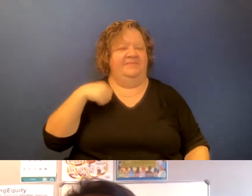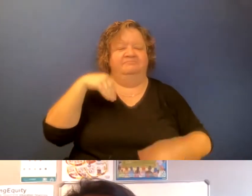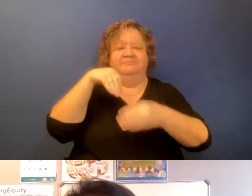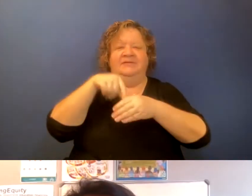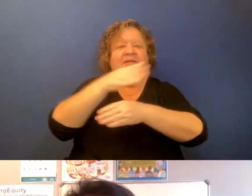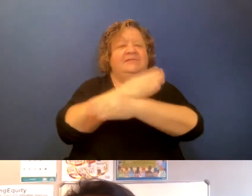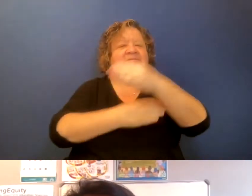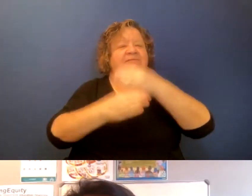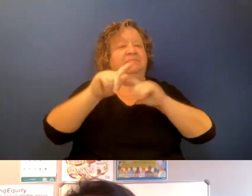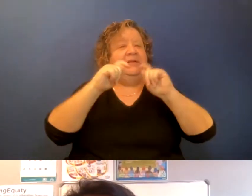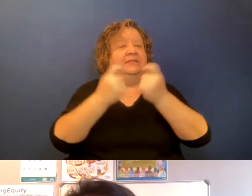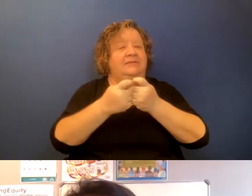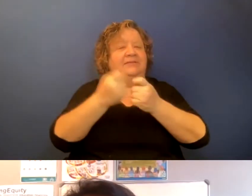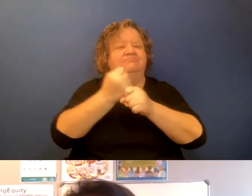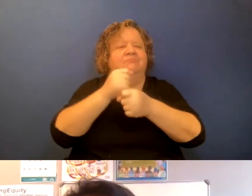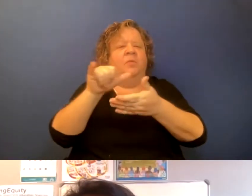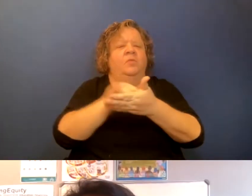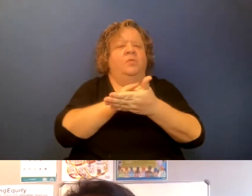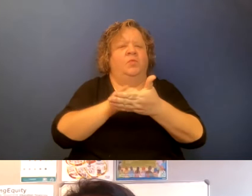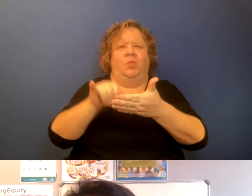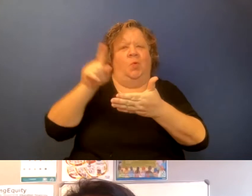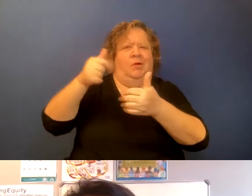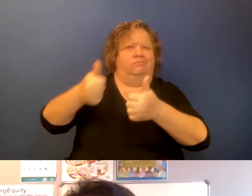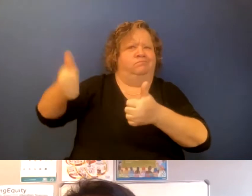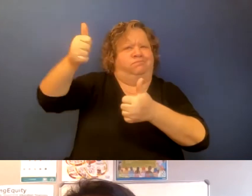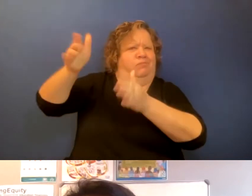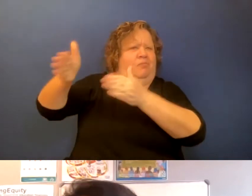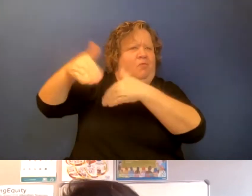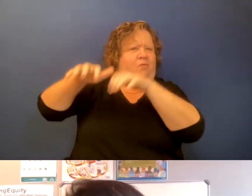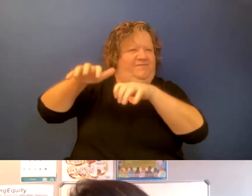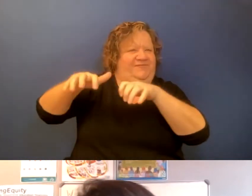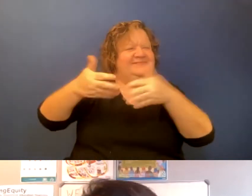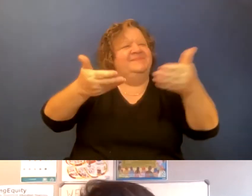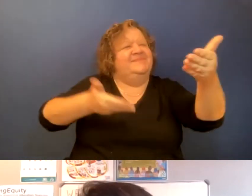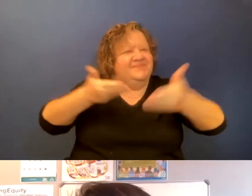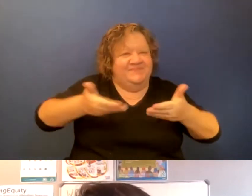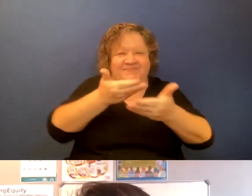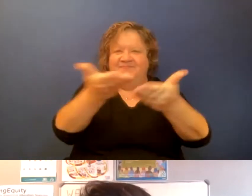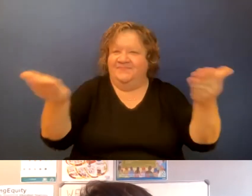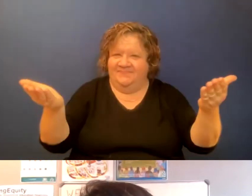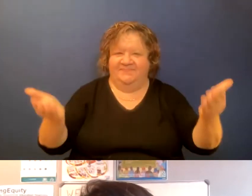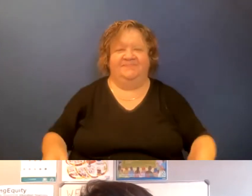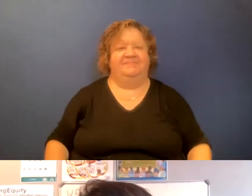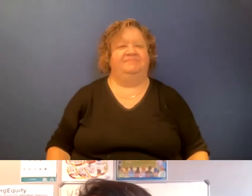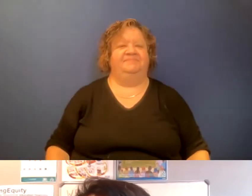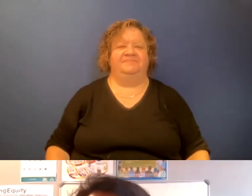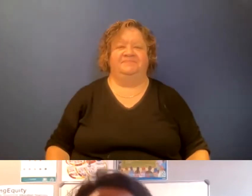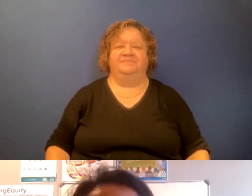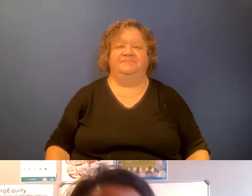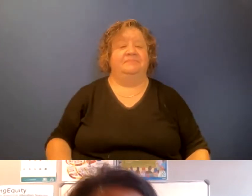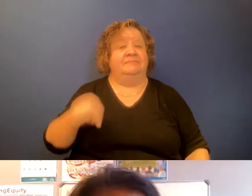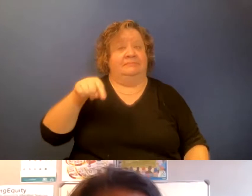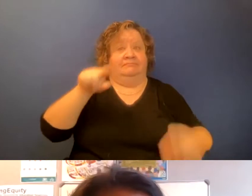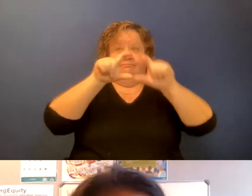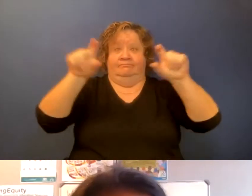Welcome. Today we're discussing one of the most important topic that, as we recently saw throughout the GDS